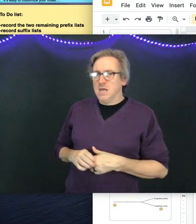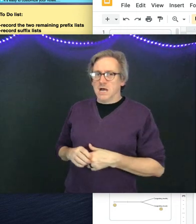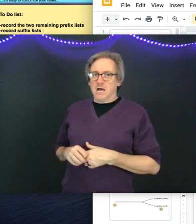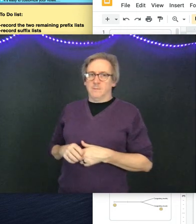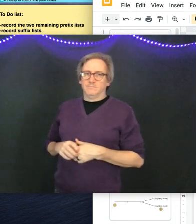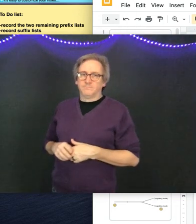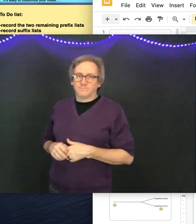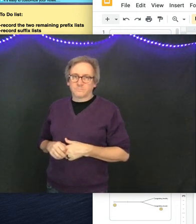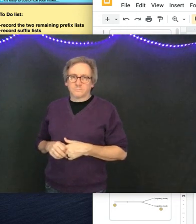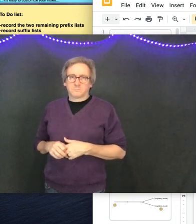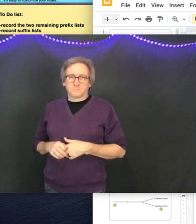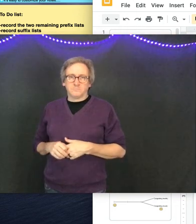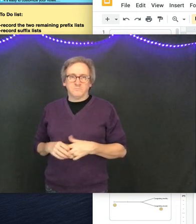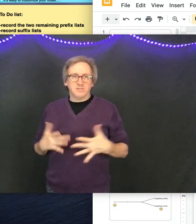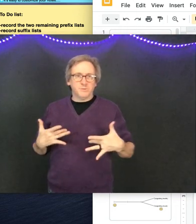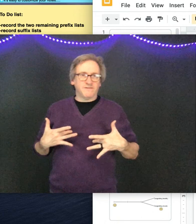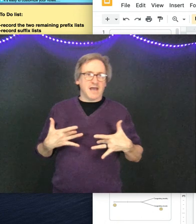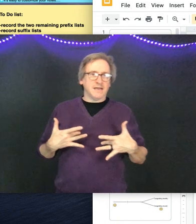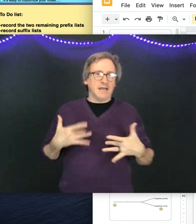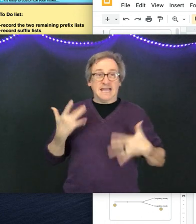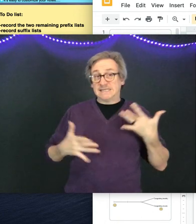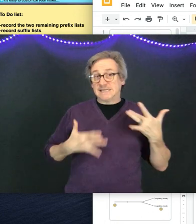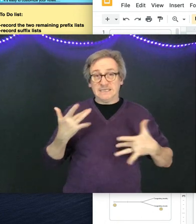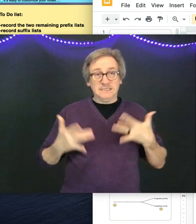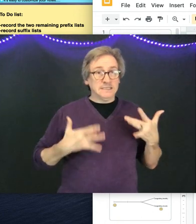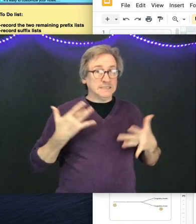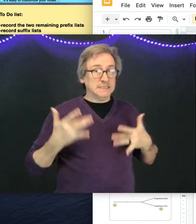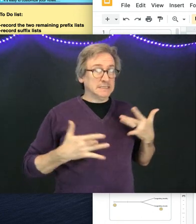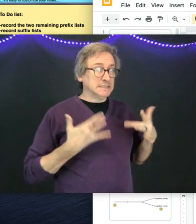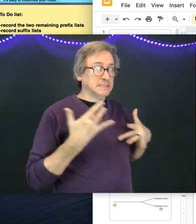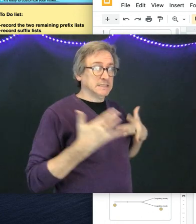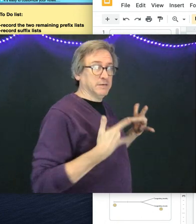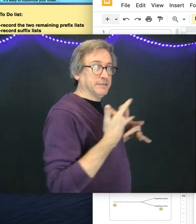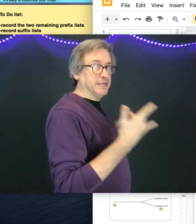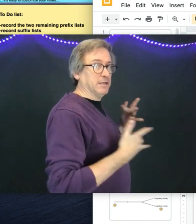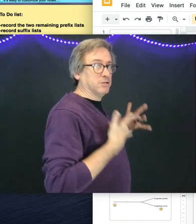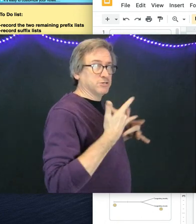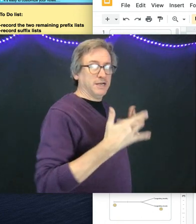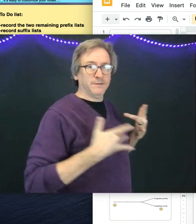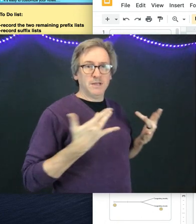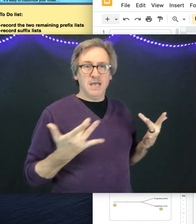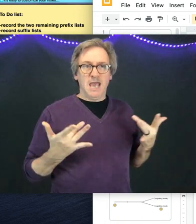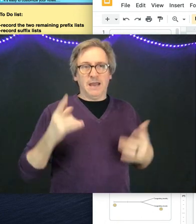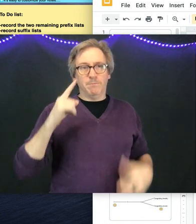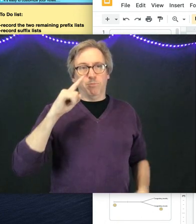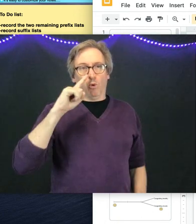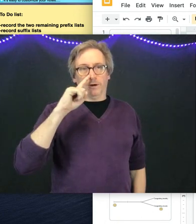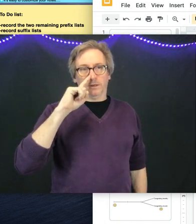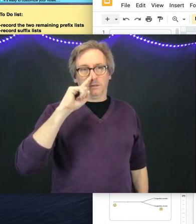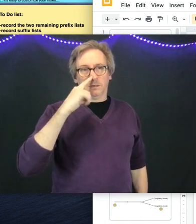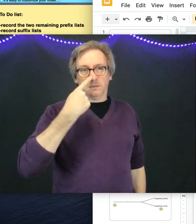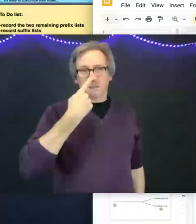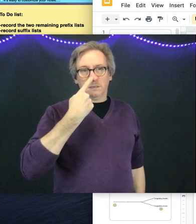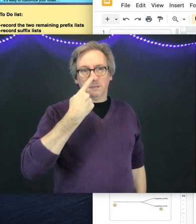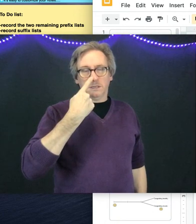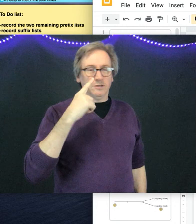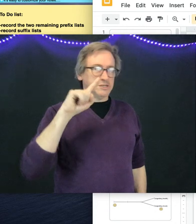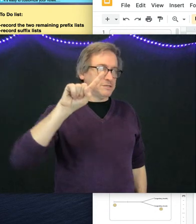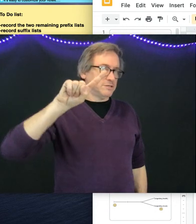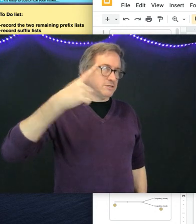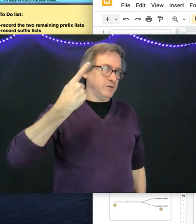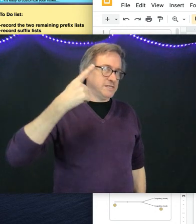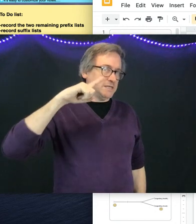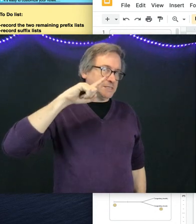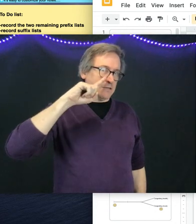depression. So we've got excited, alternating, and bored. You